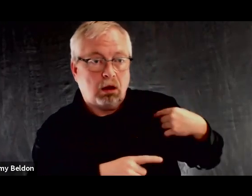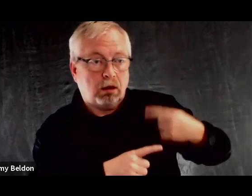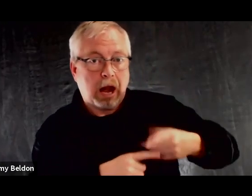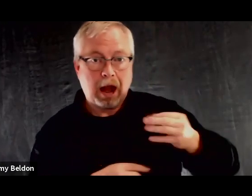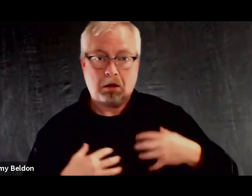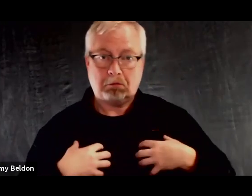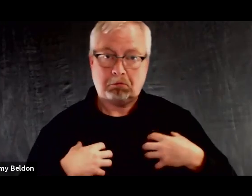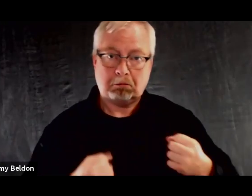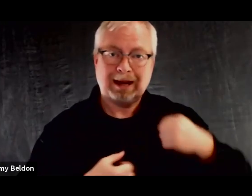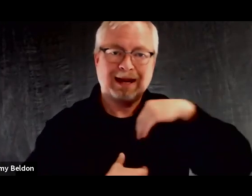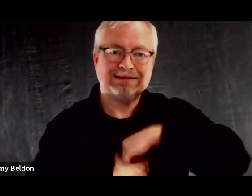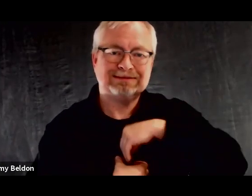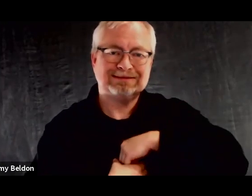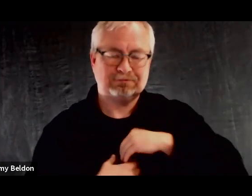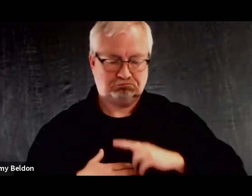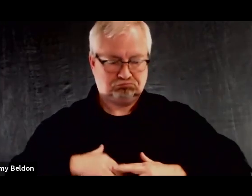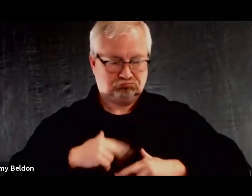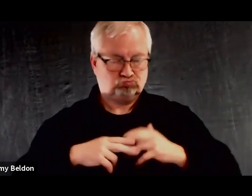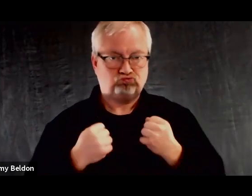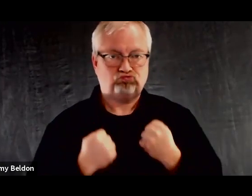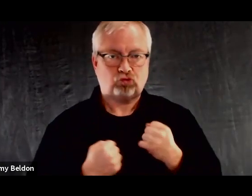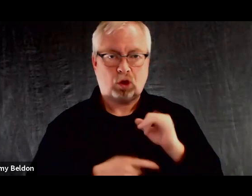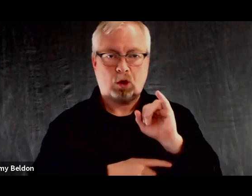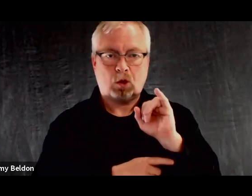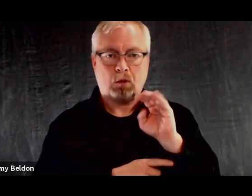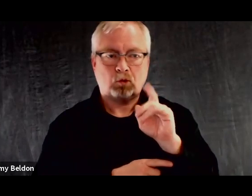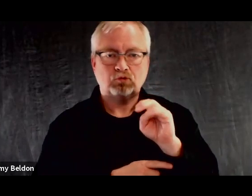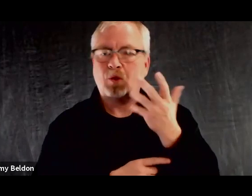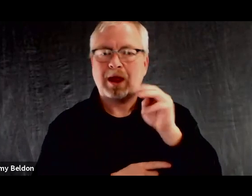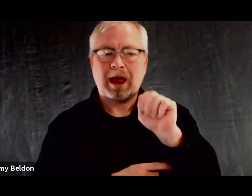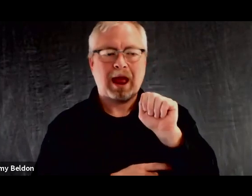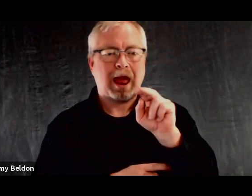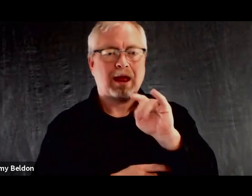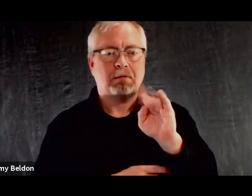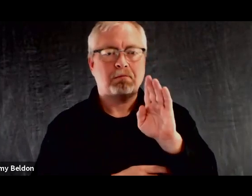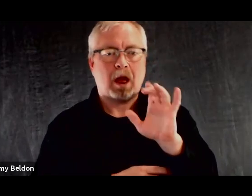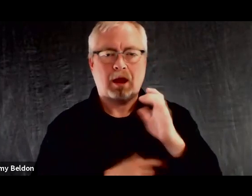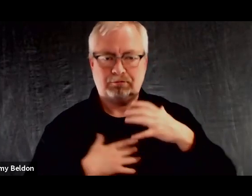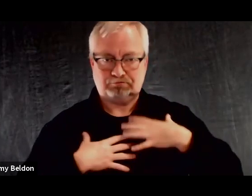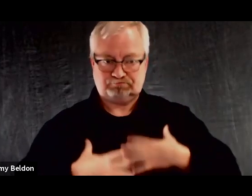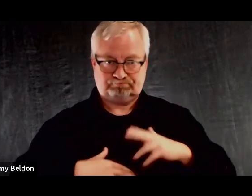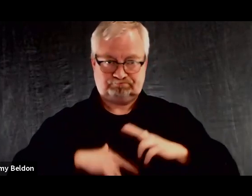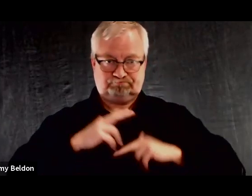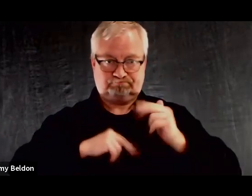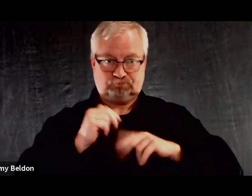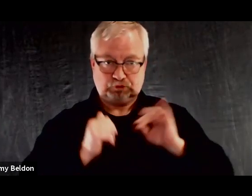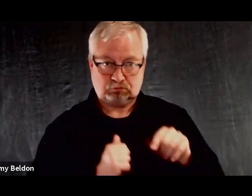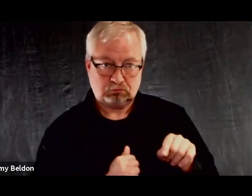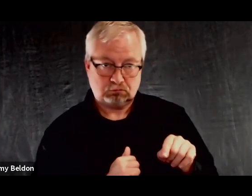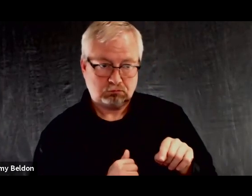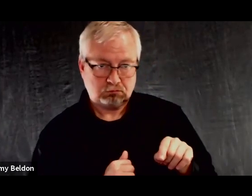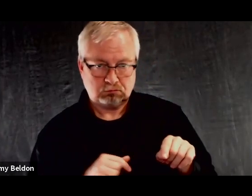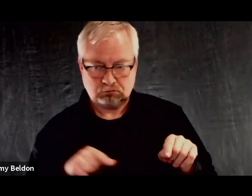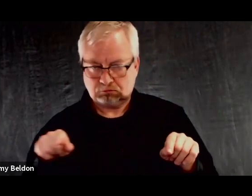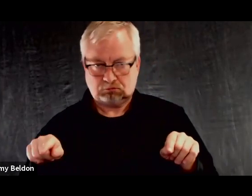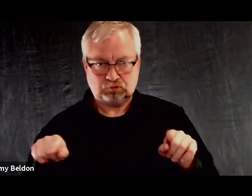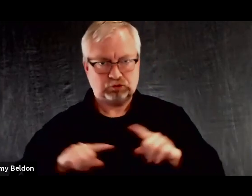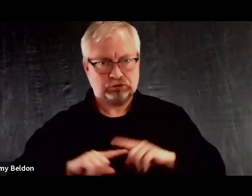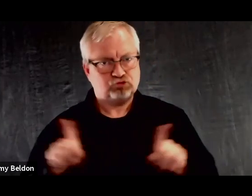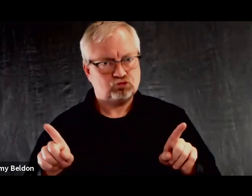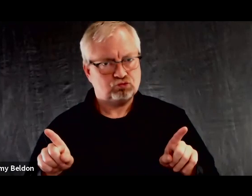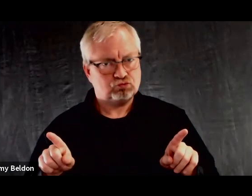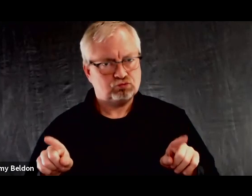two separate things. So just to be clear, we can't comment on the specifics of what the university proposed, but